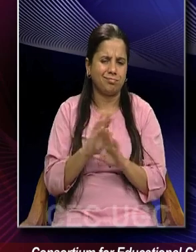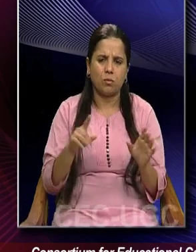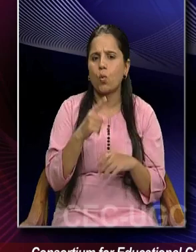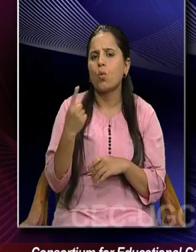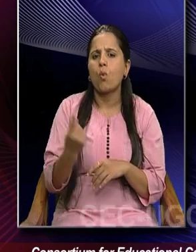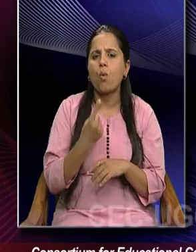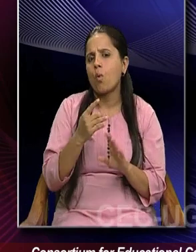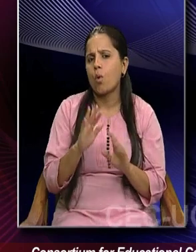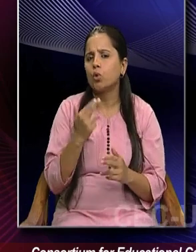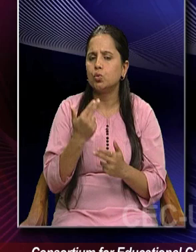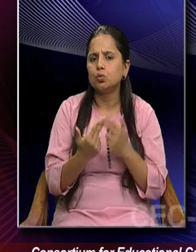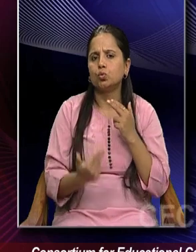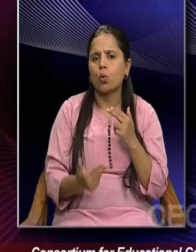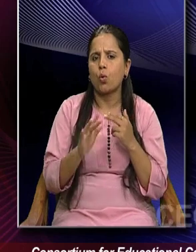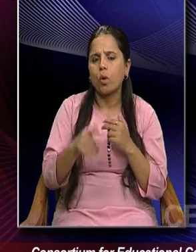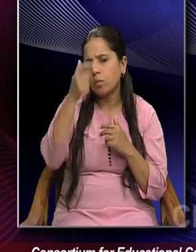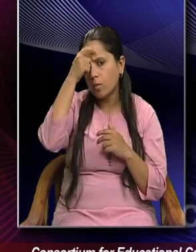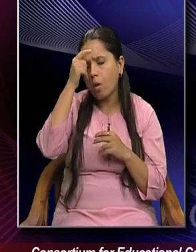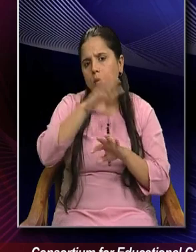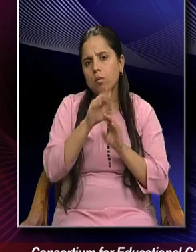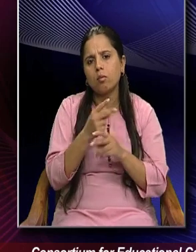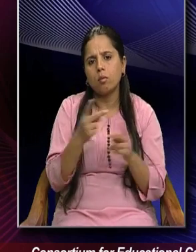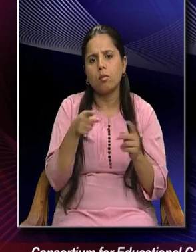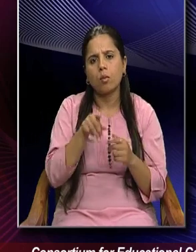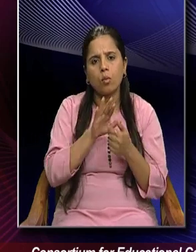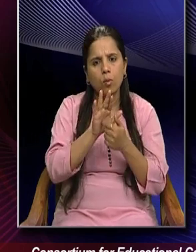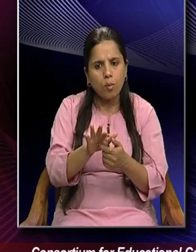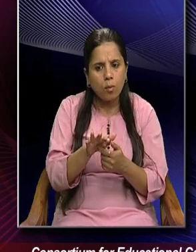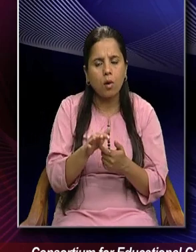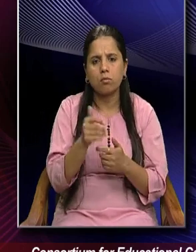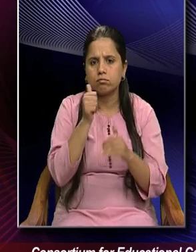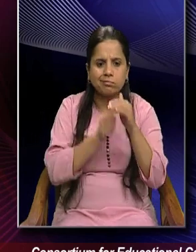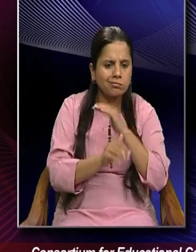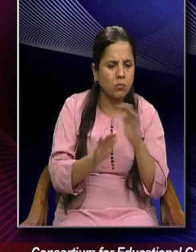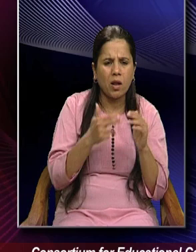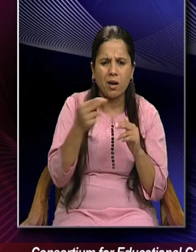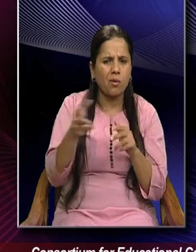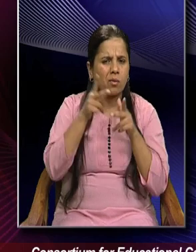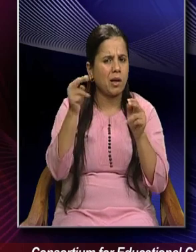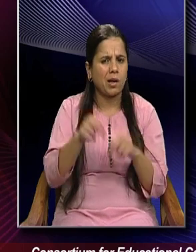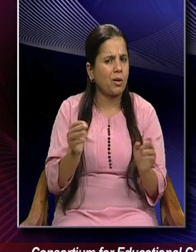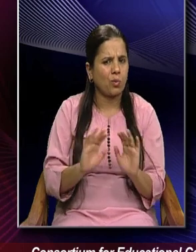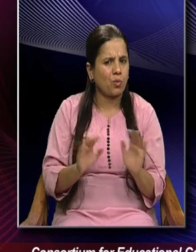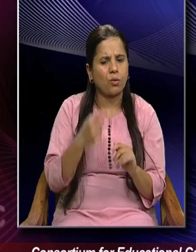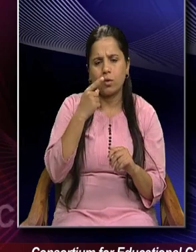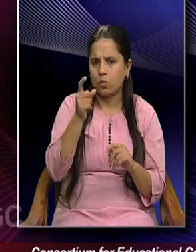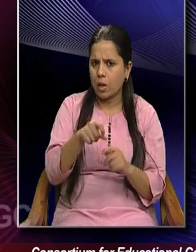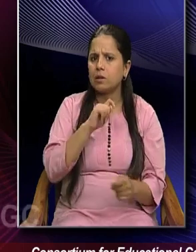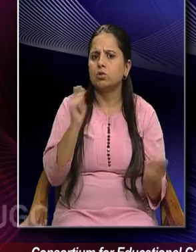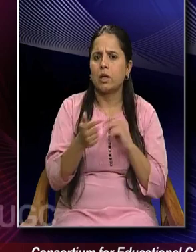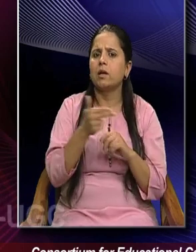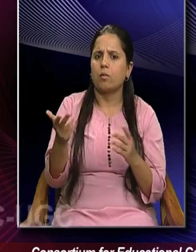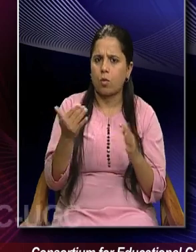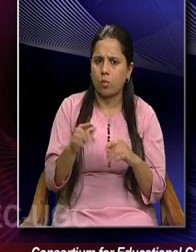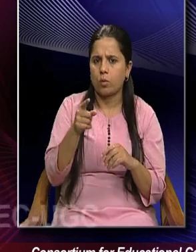just take the story, take the problem, and hide the face. No need to tell the names. You can change the name,